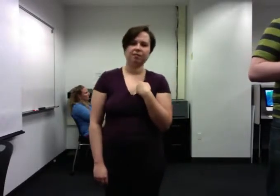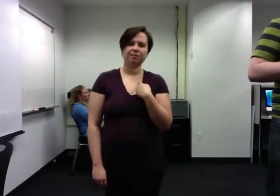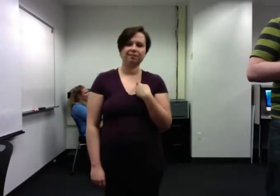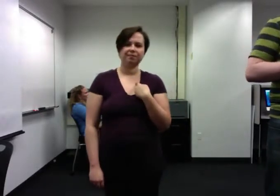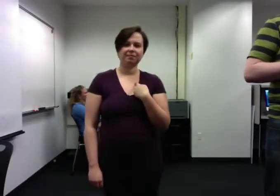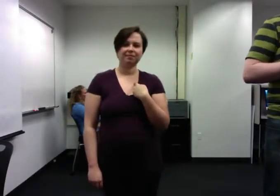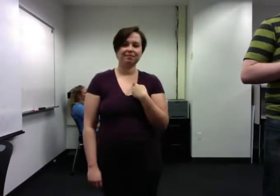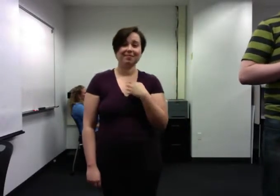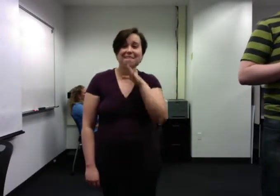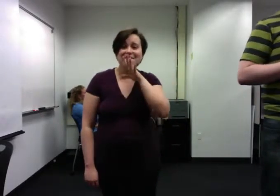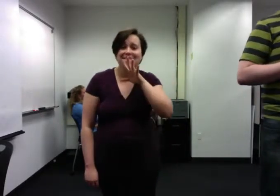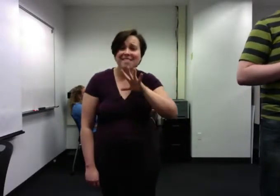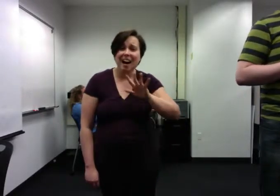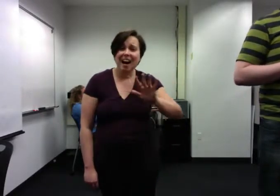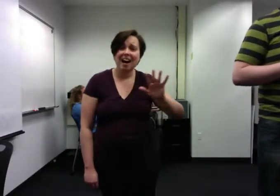5 years old.